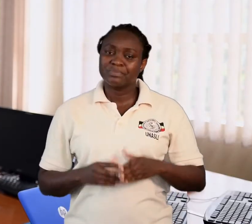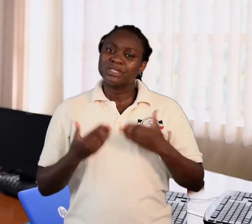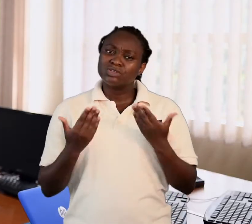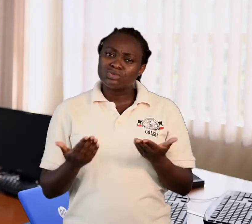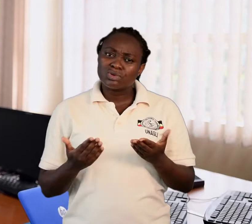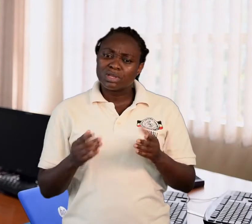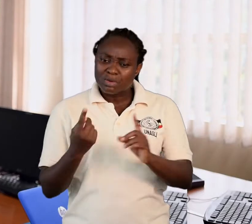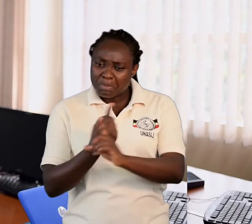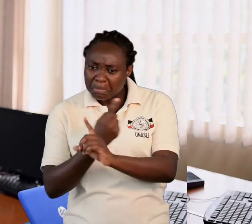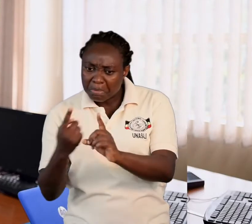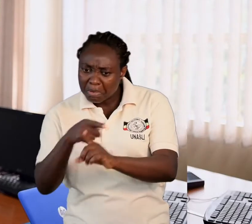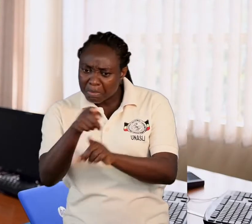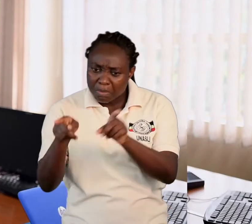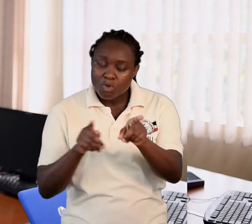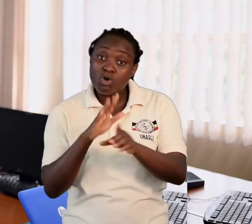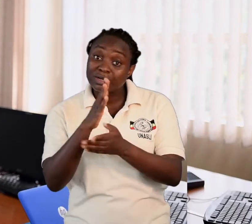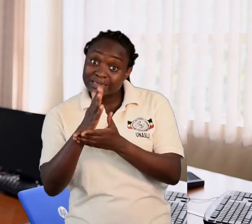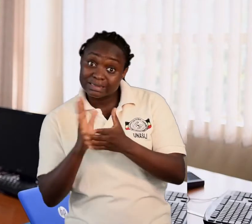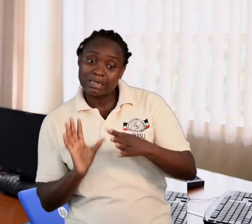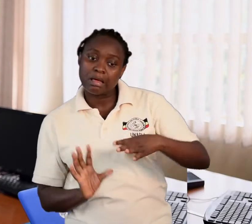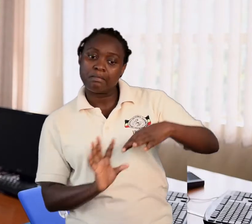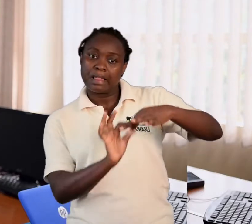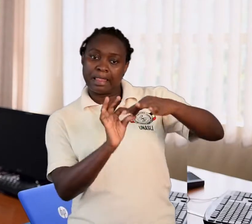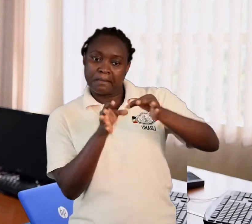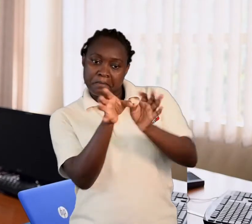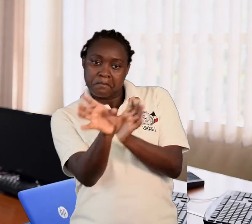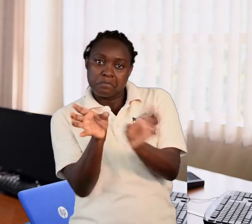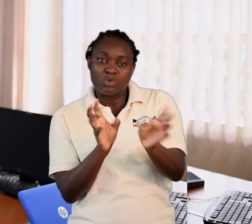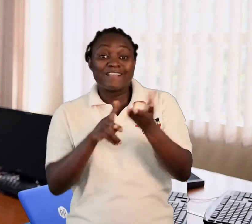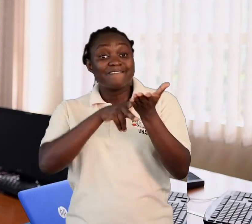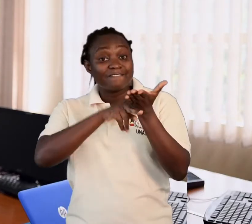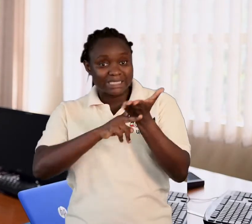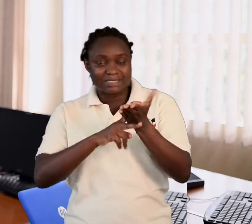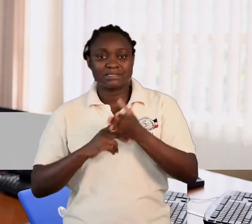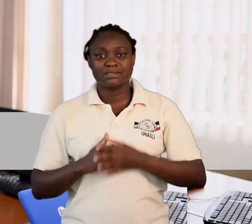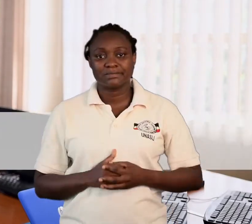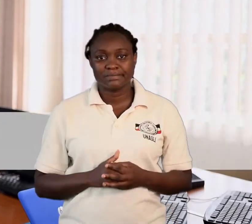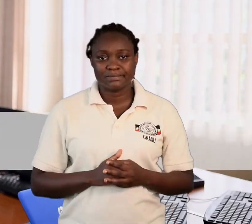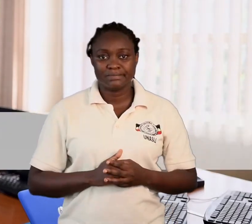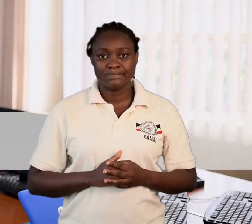form some of the branches of physics.